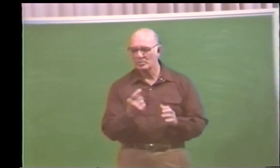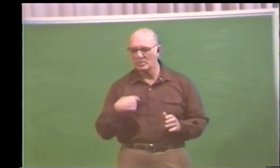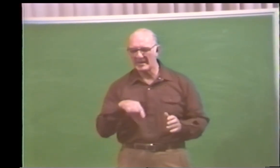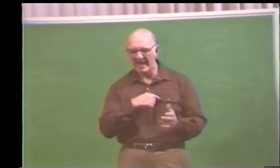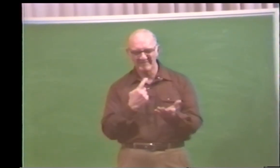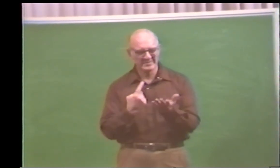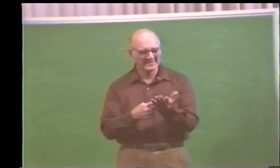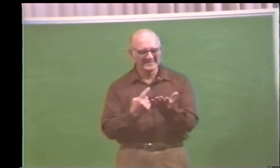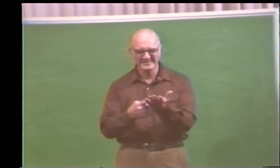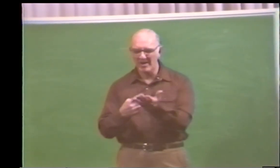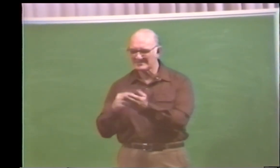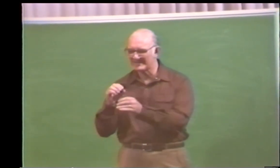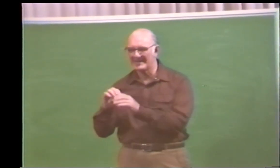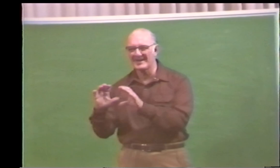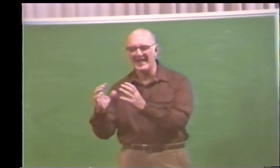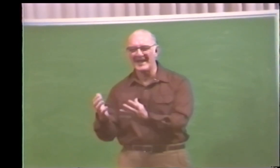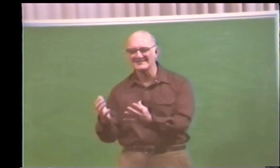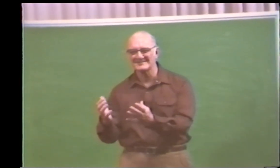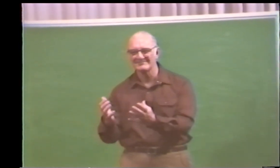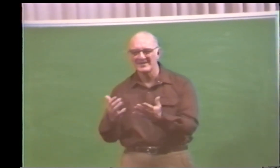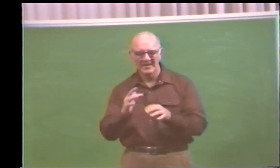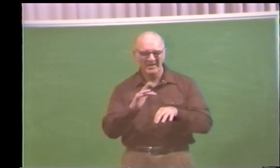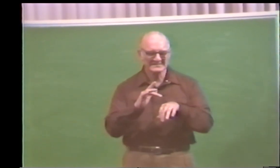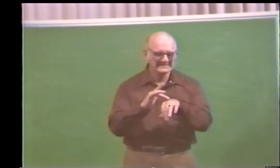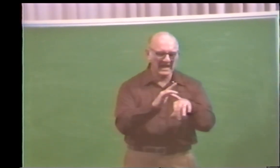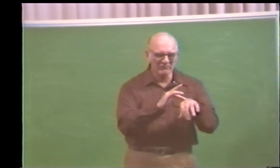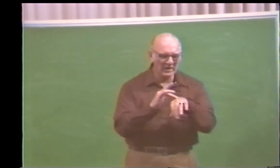We have been discussing in class